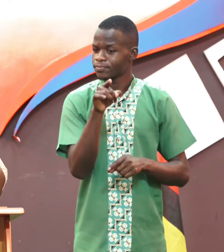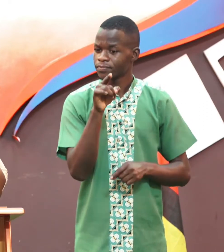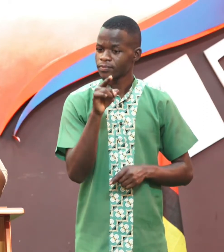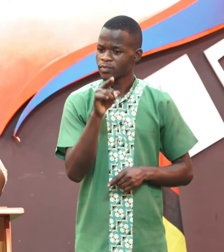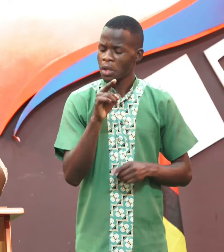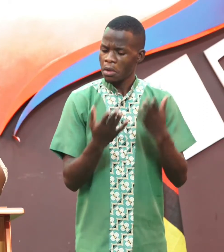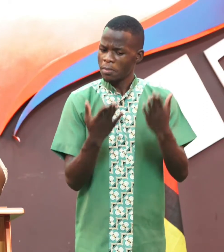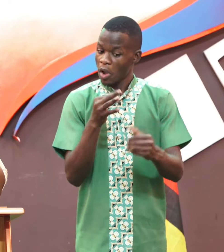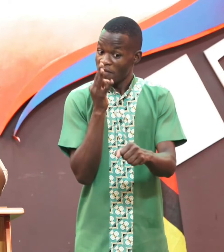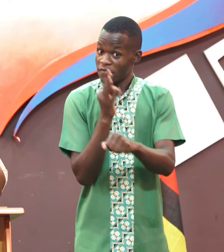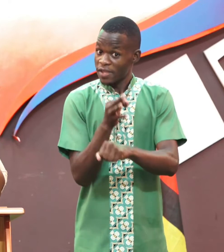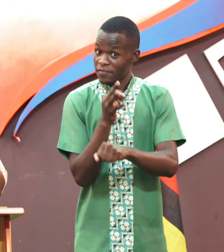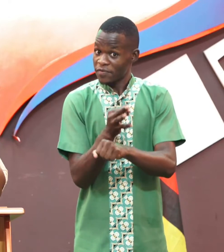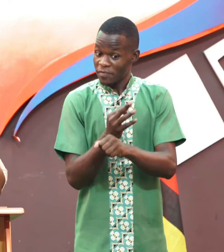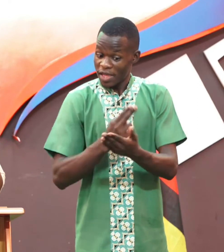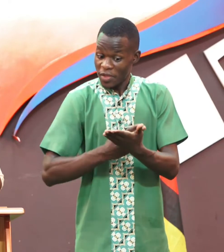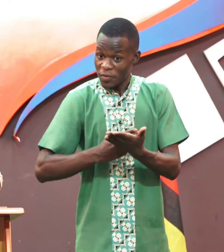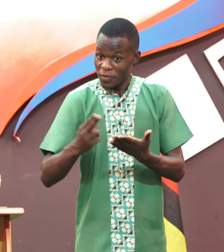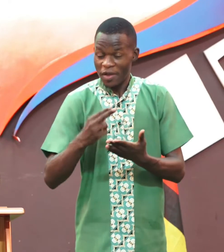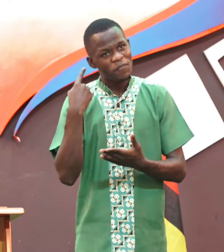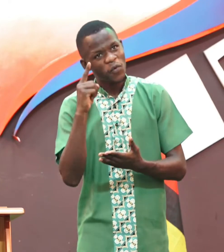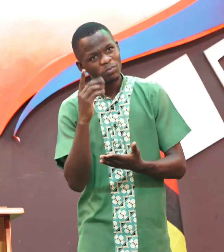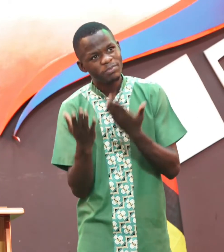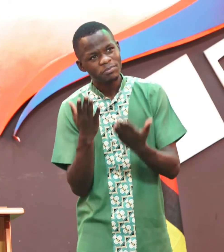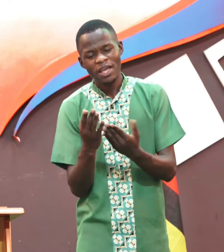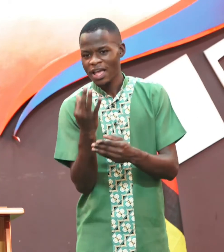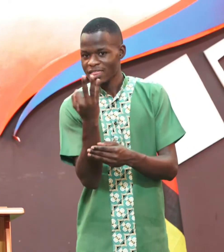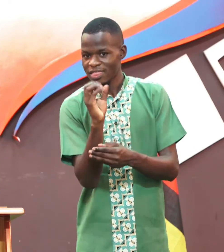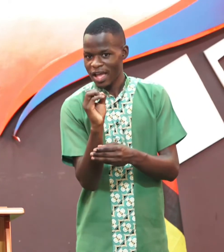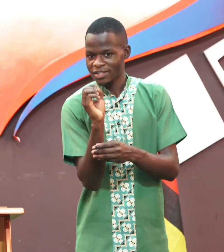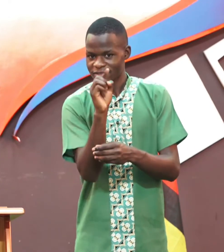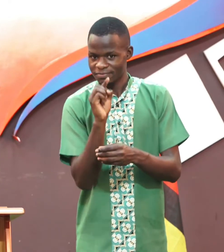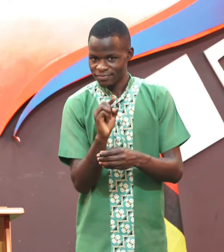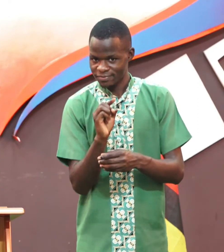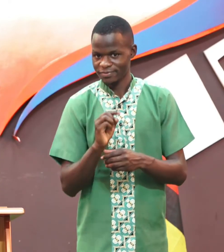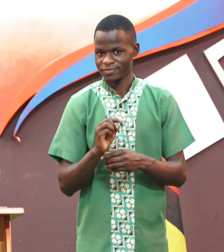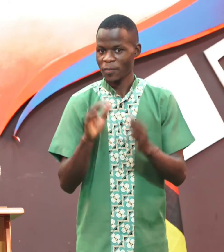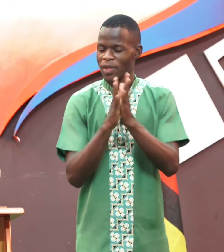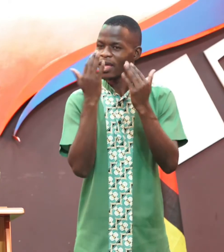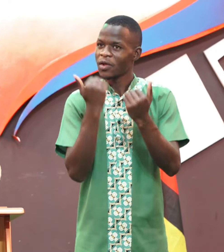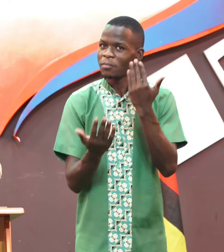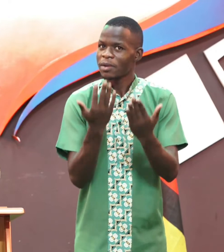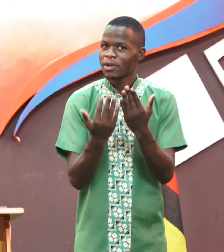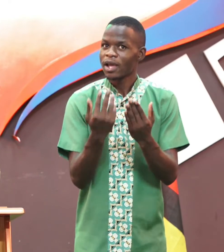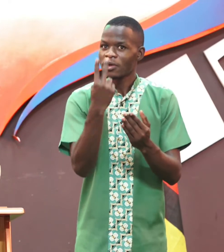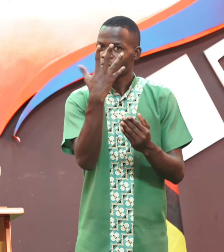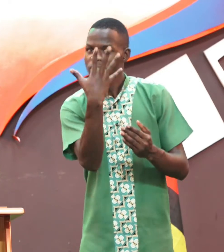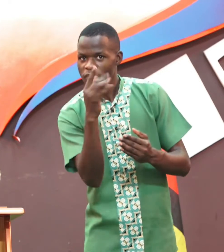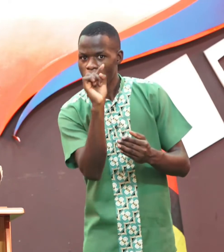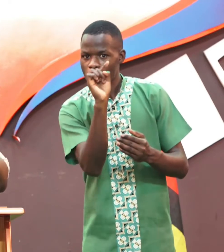ogenda ku faking obuwombeefu okumala eddakiika 3. You can only fake gentleness for like 30 minutes. Mu ddakiika